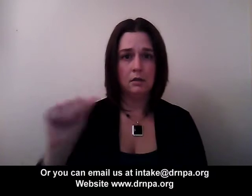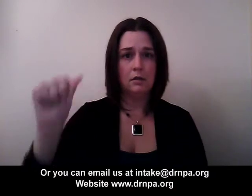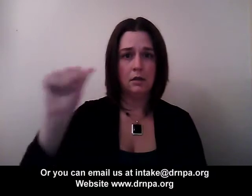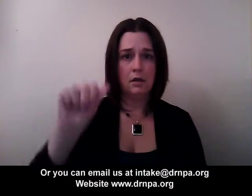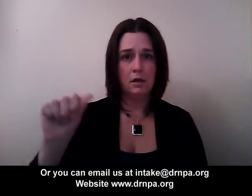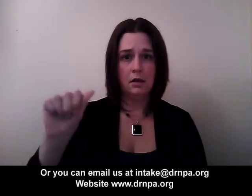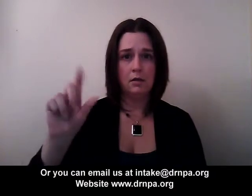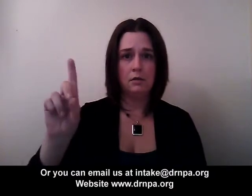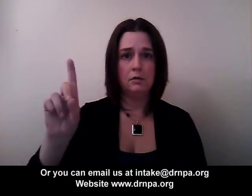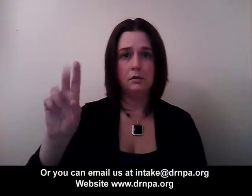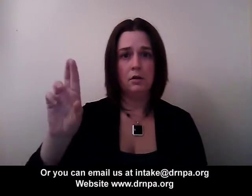intake@drnpa.org.